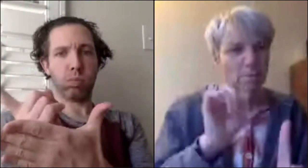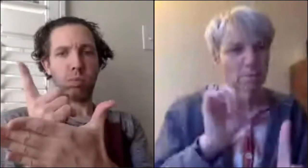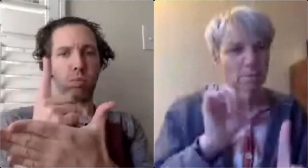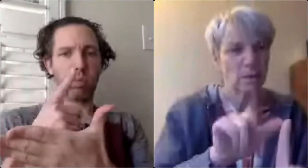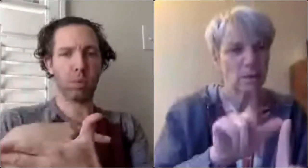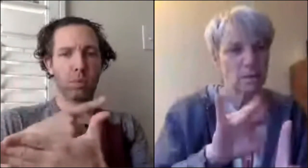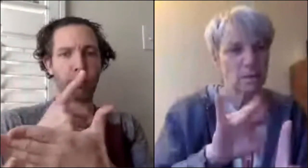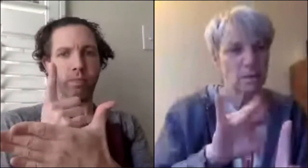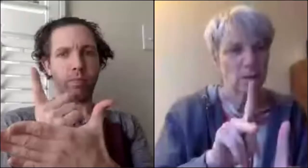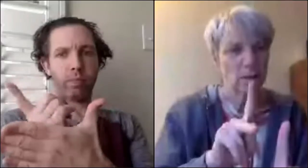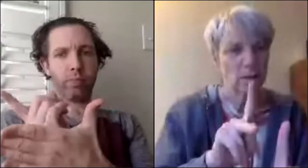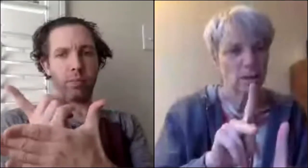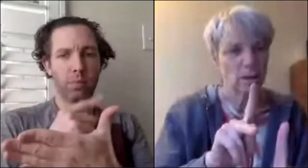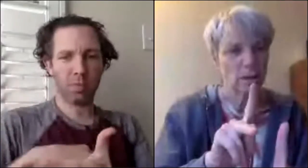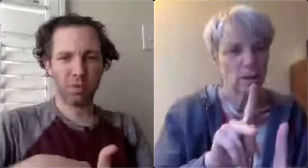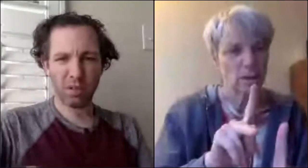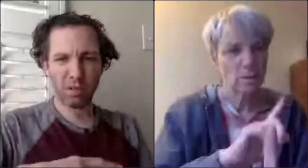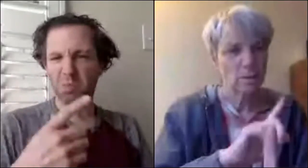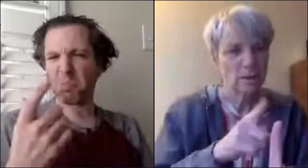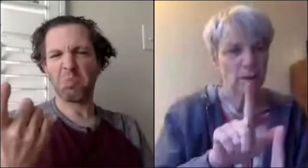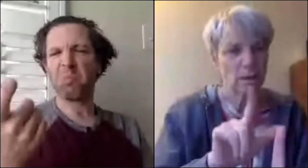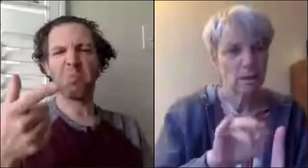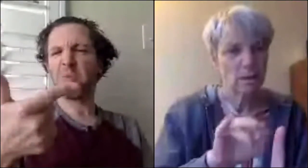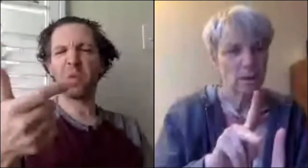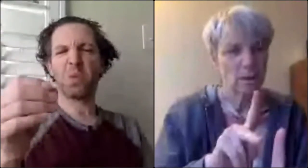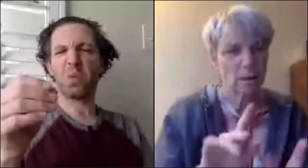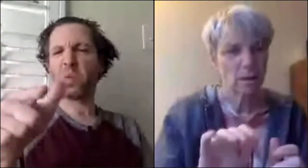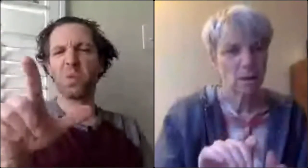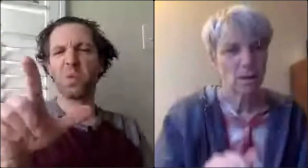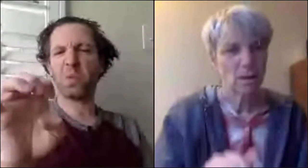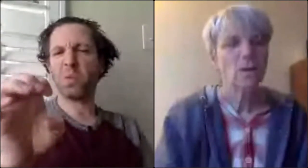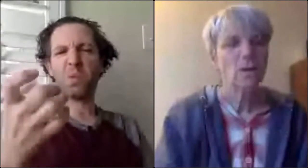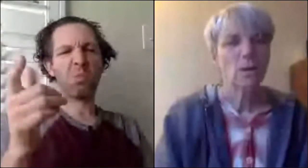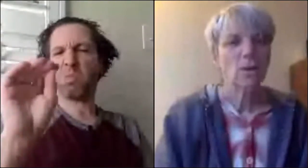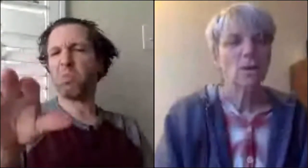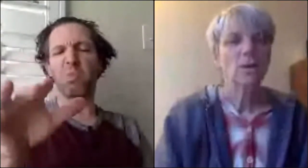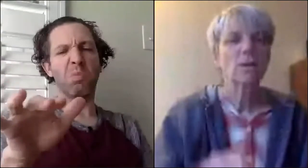know in the chat message. And India, thank you. Takes you to the logo page. Okay.